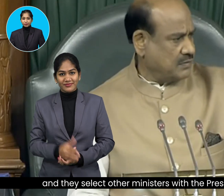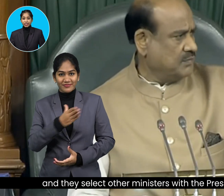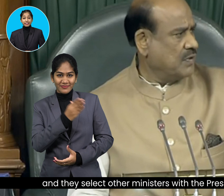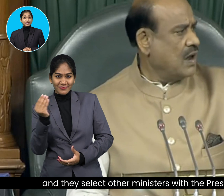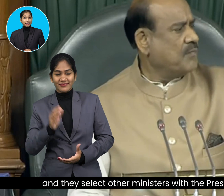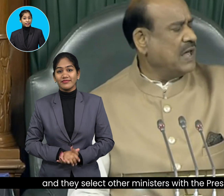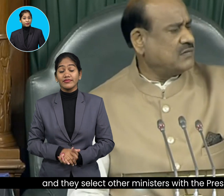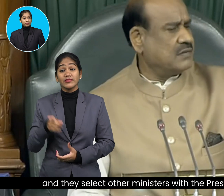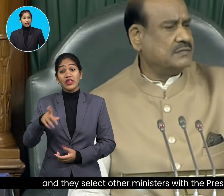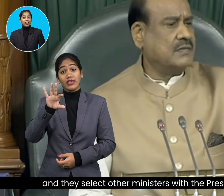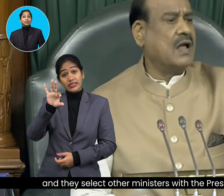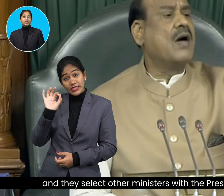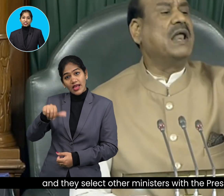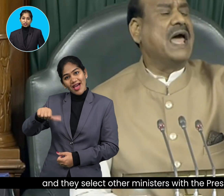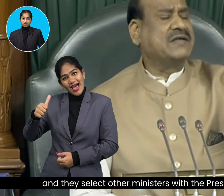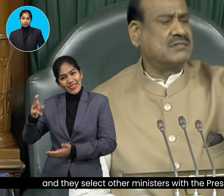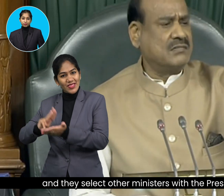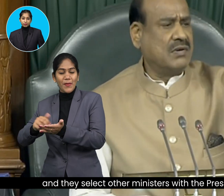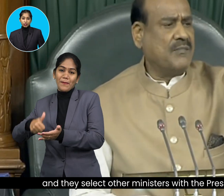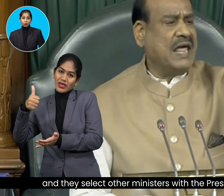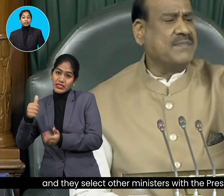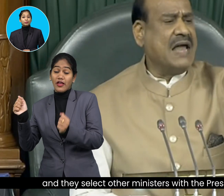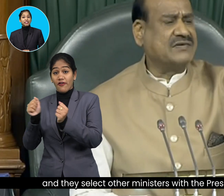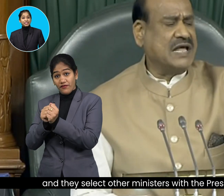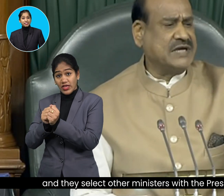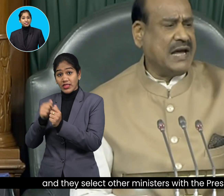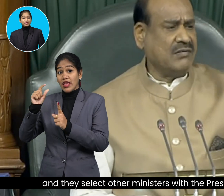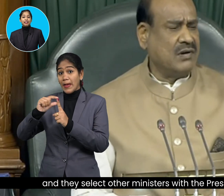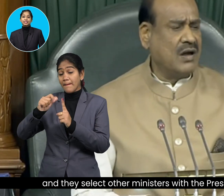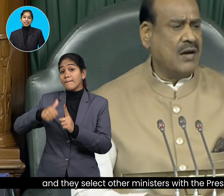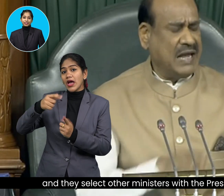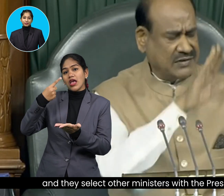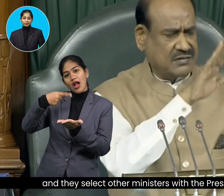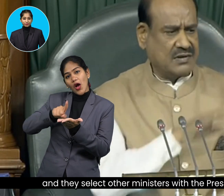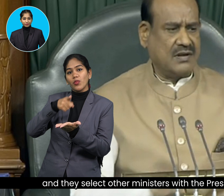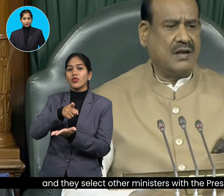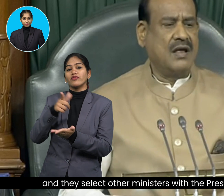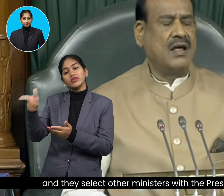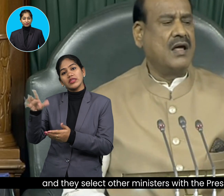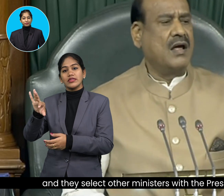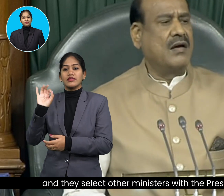and they select other ministers with the President's consent.